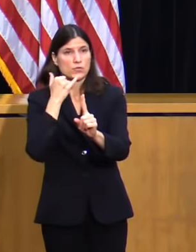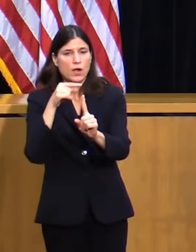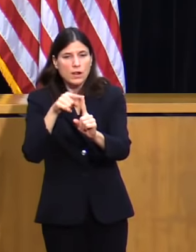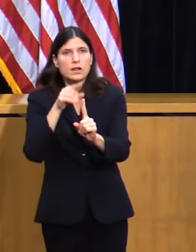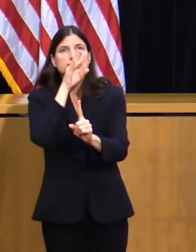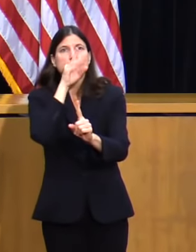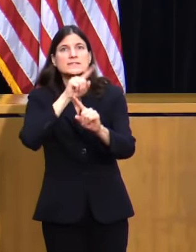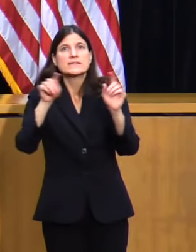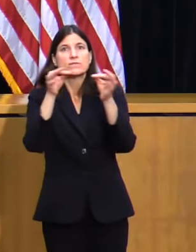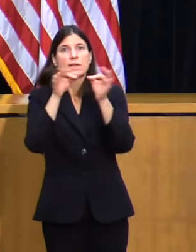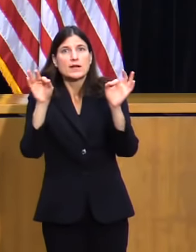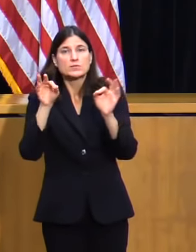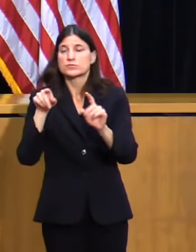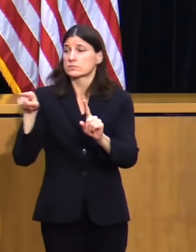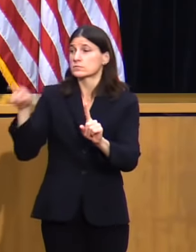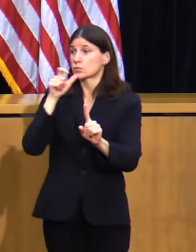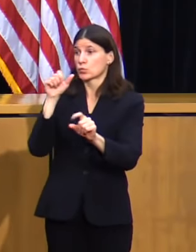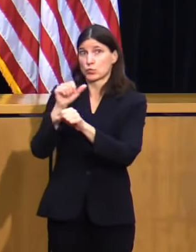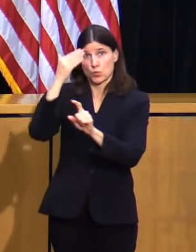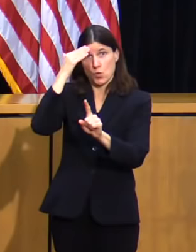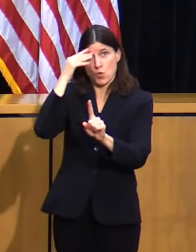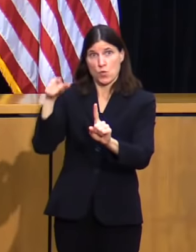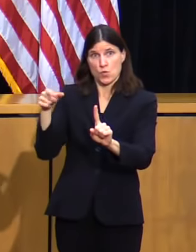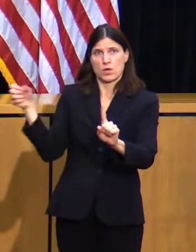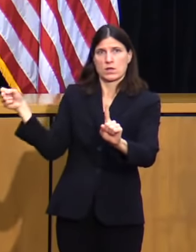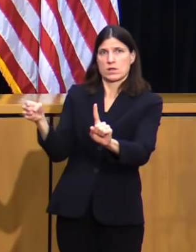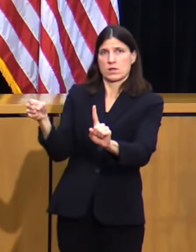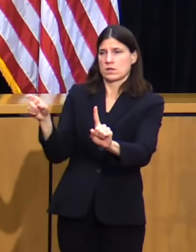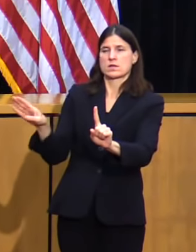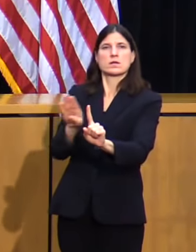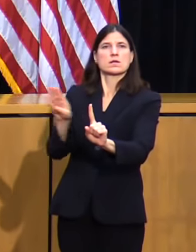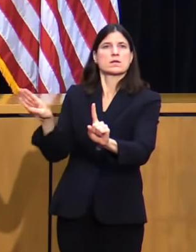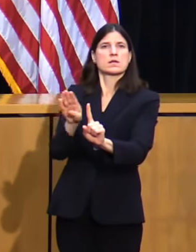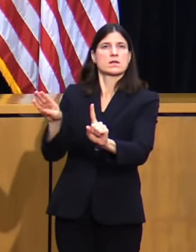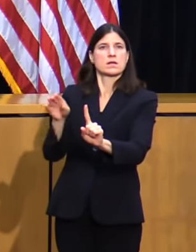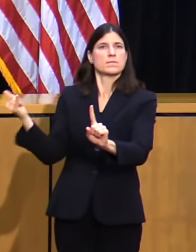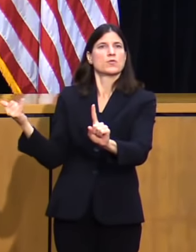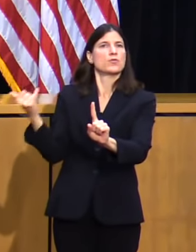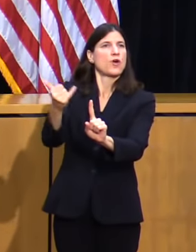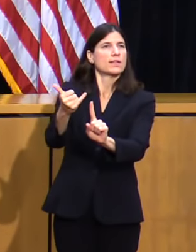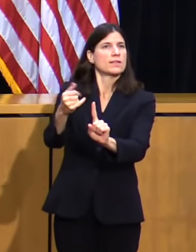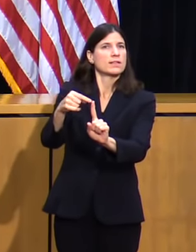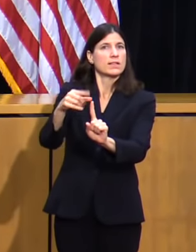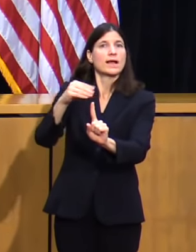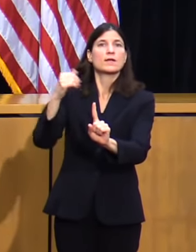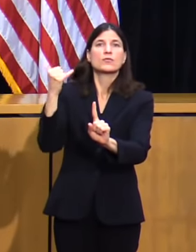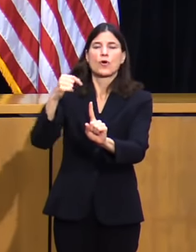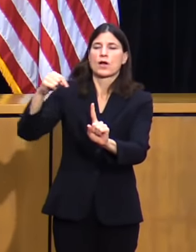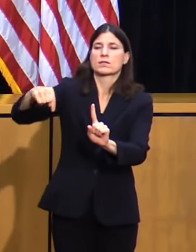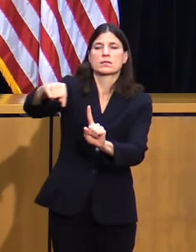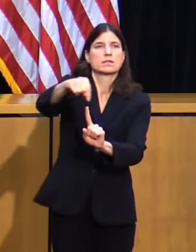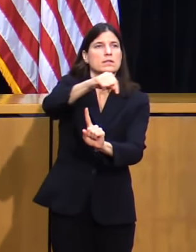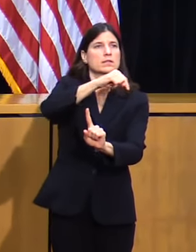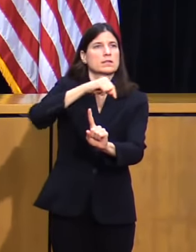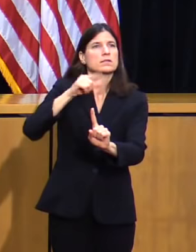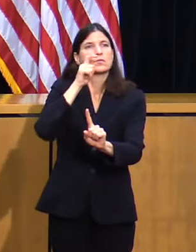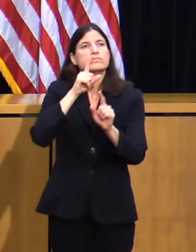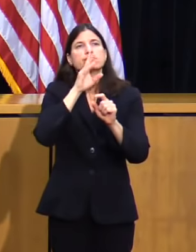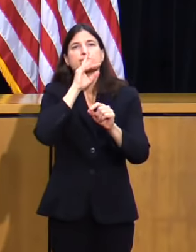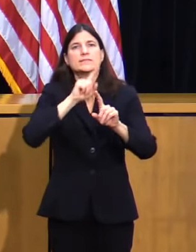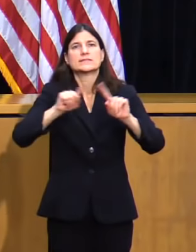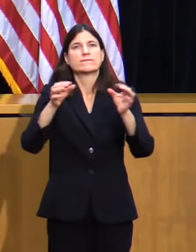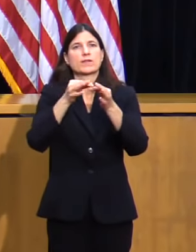language other than English, one. And secondly, we are, given the number of of increasing cases in Massachusetts, we